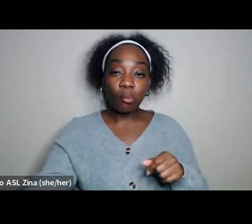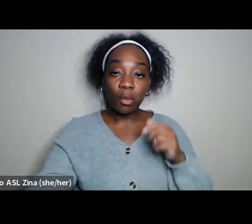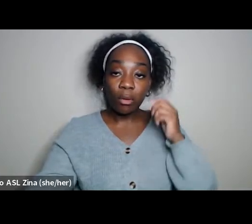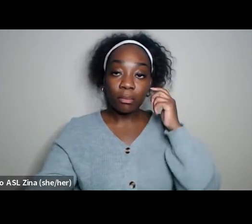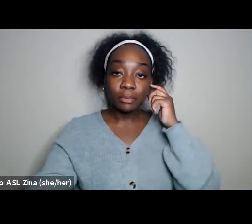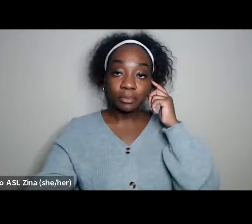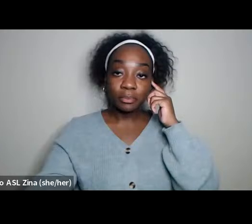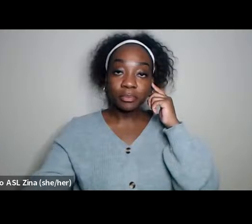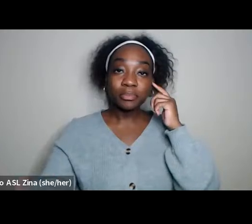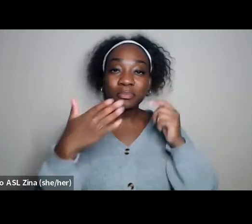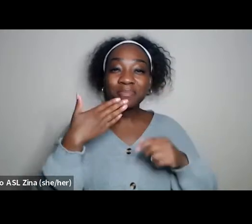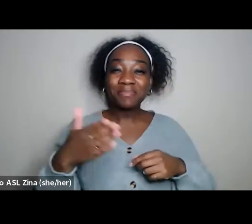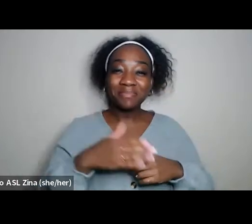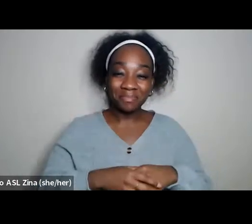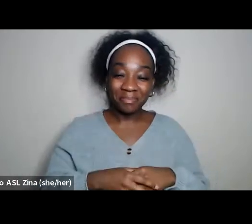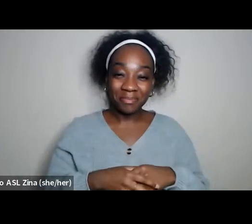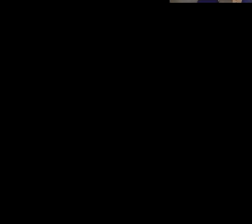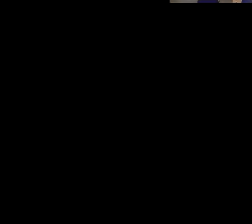Thank you.